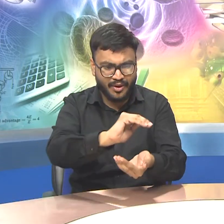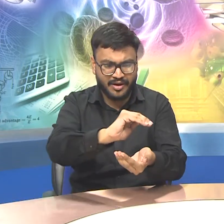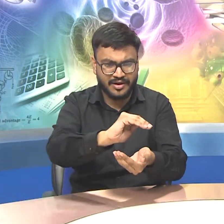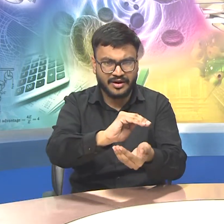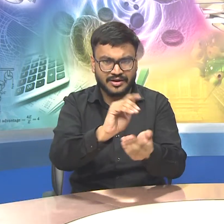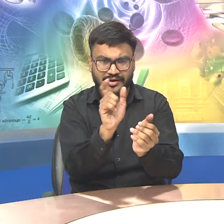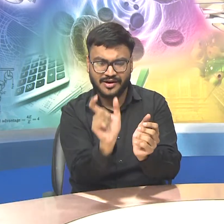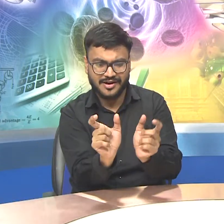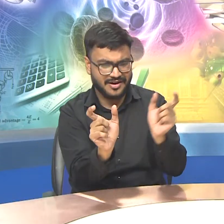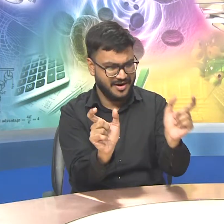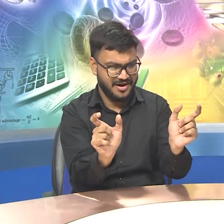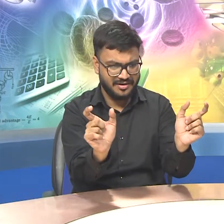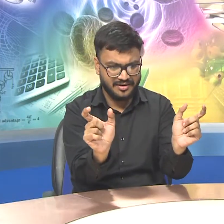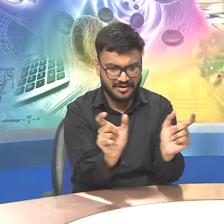be the born.